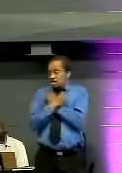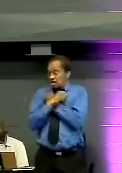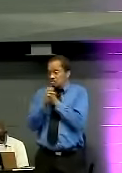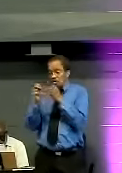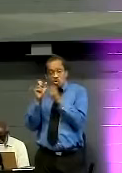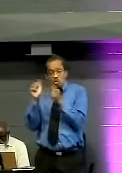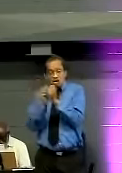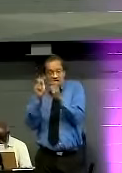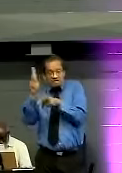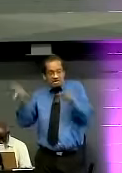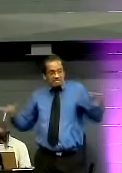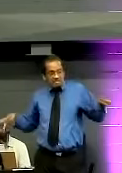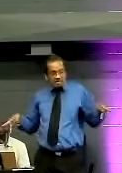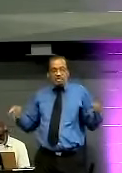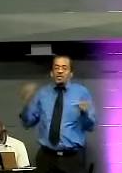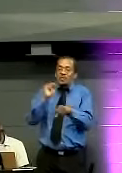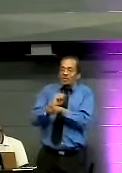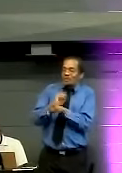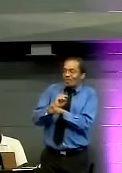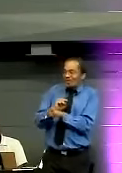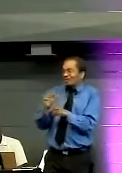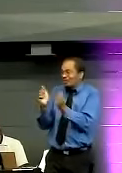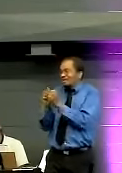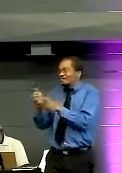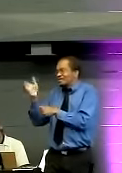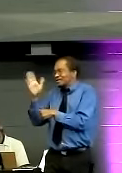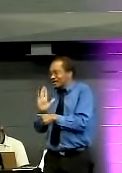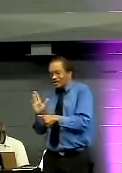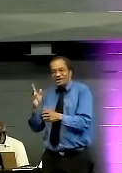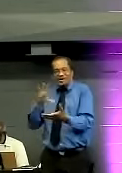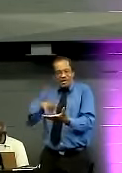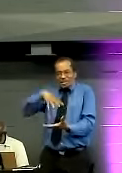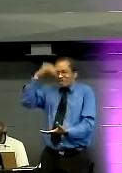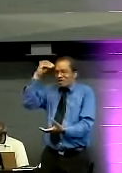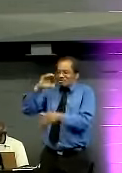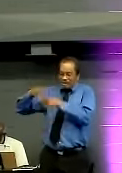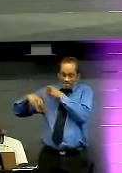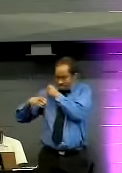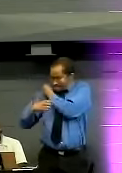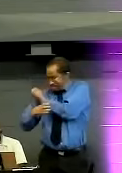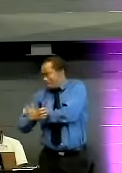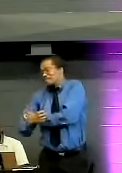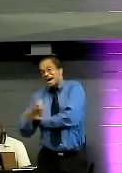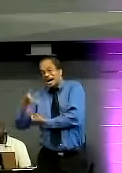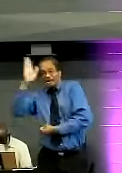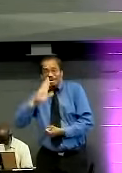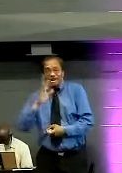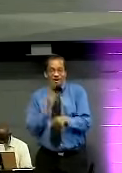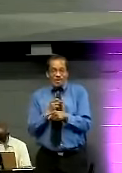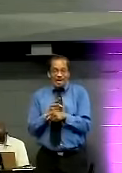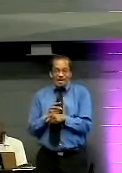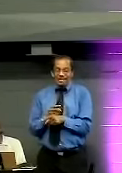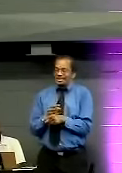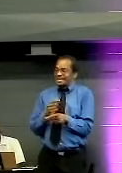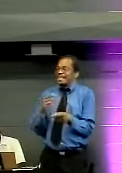God, participate in the work of God, learn about the power of God, right? Any of those